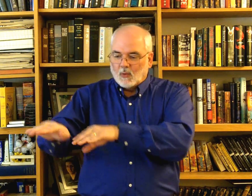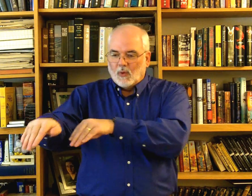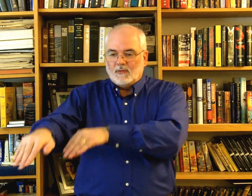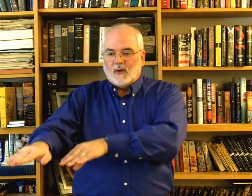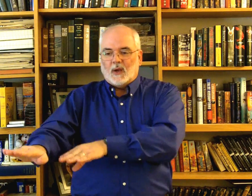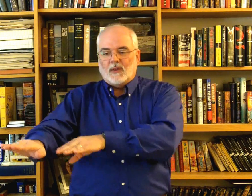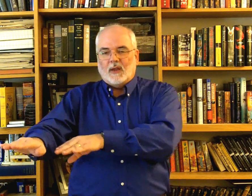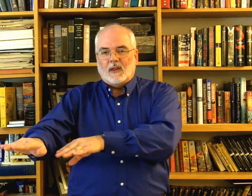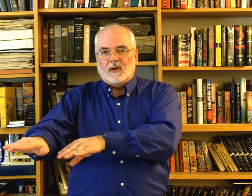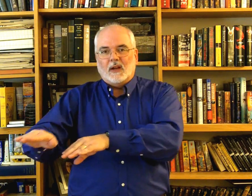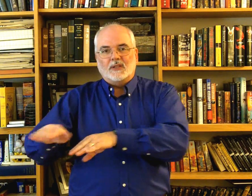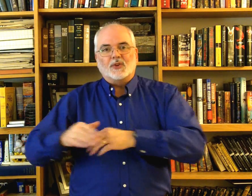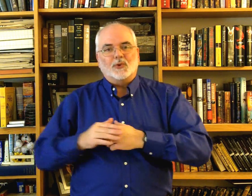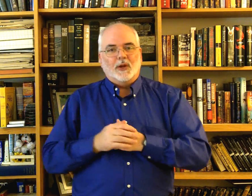one following the other, it's a stream.